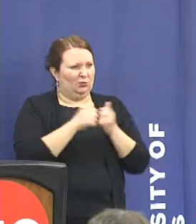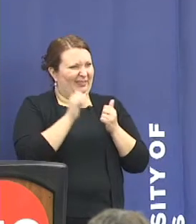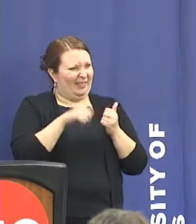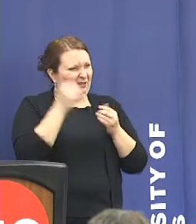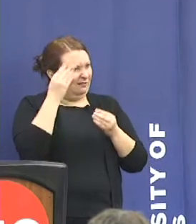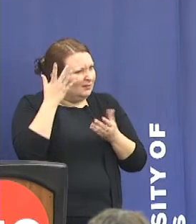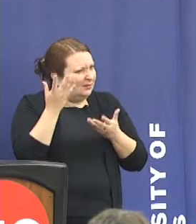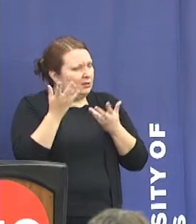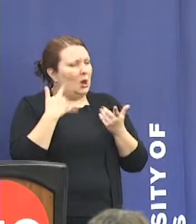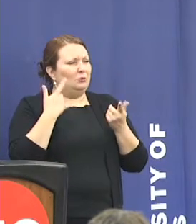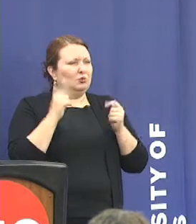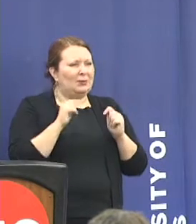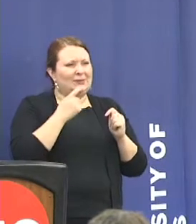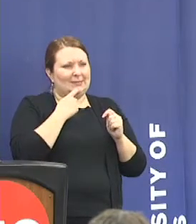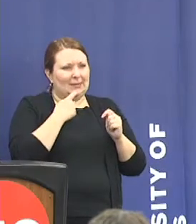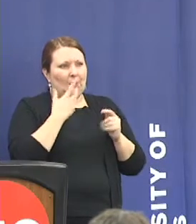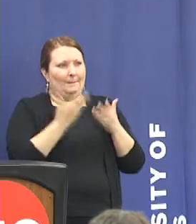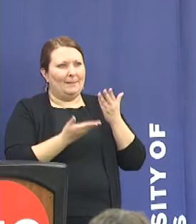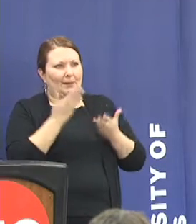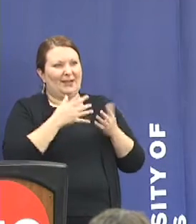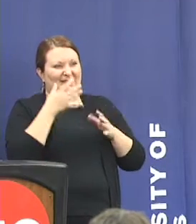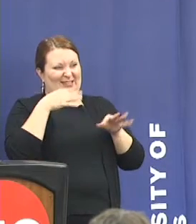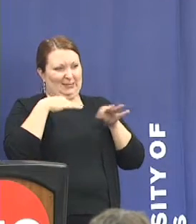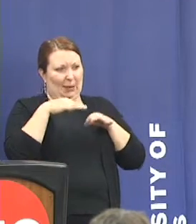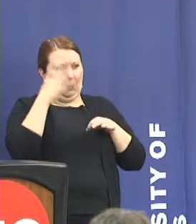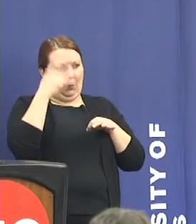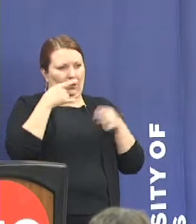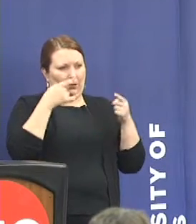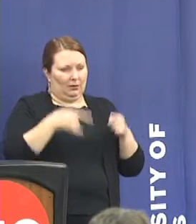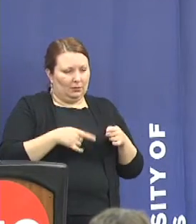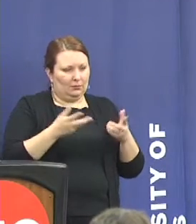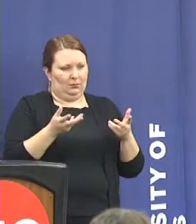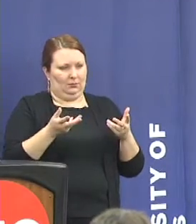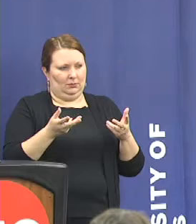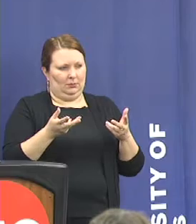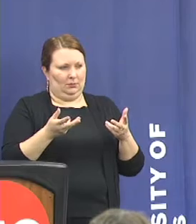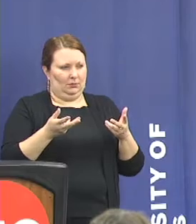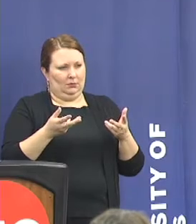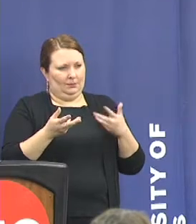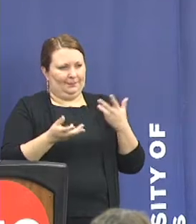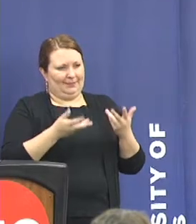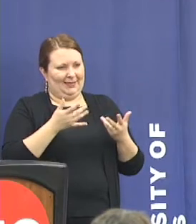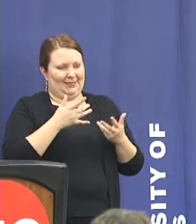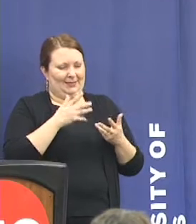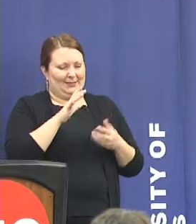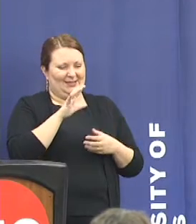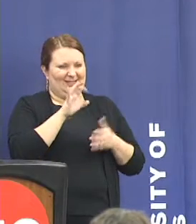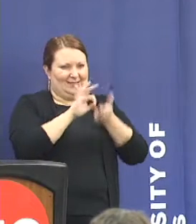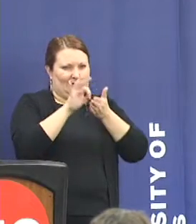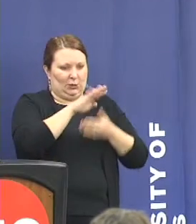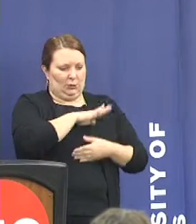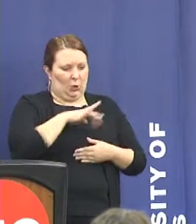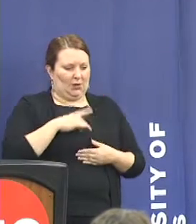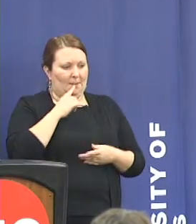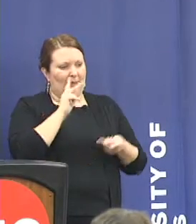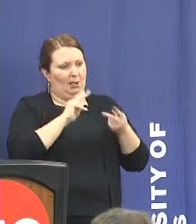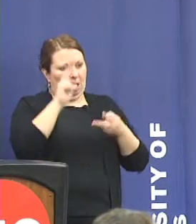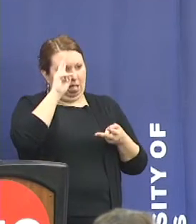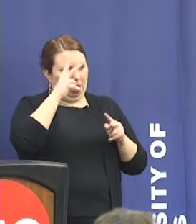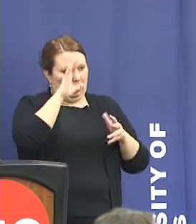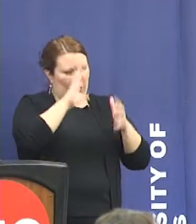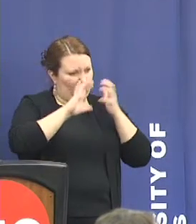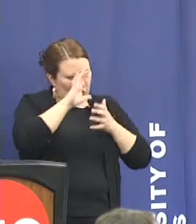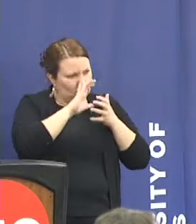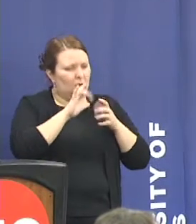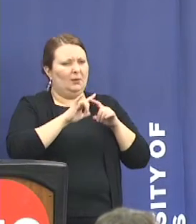And so I'm trying to kind of say what might explain this in a way that's, the Census Bureau may say they're confused, right? But I